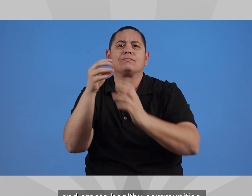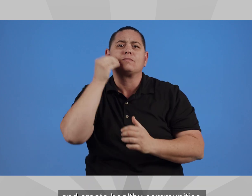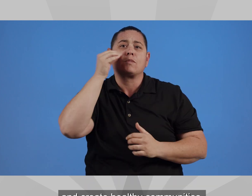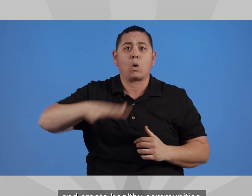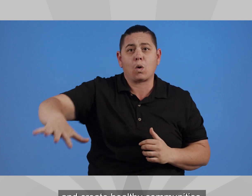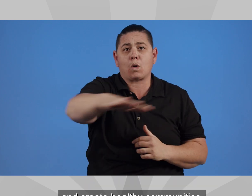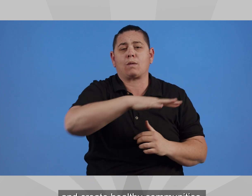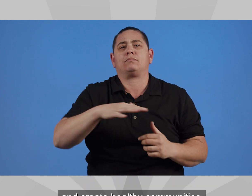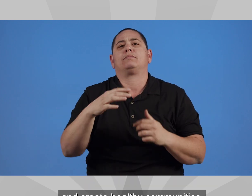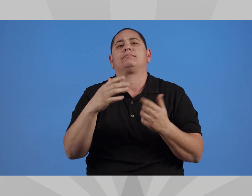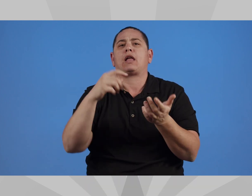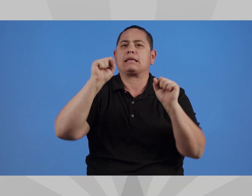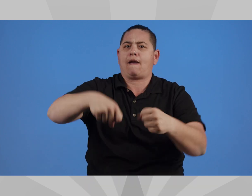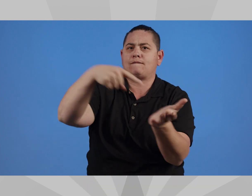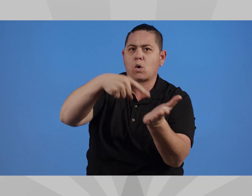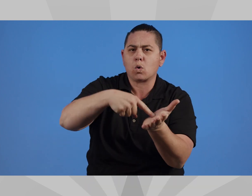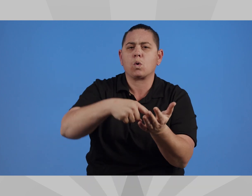create healthy communities.